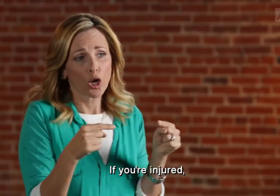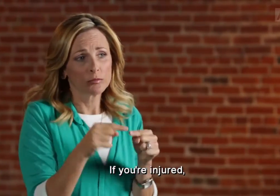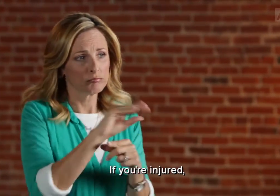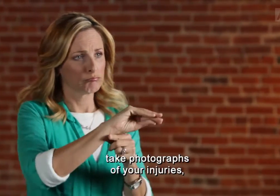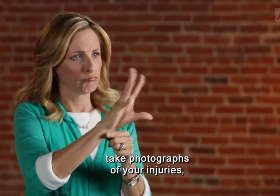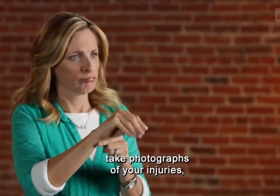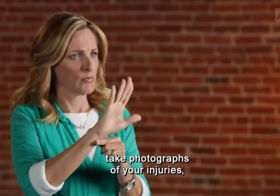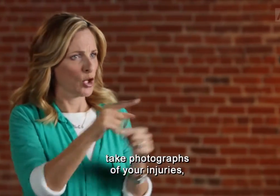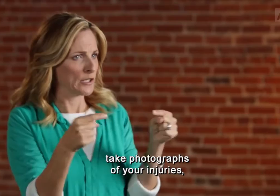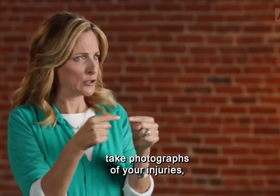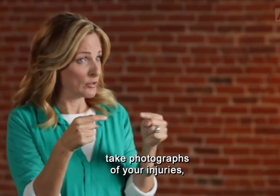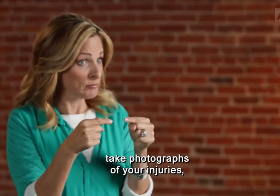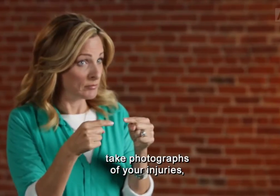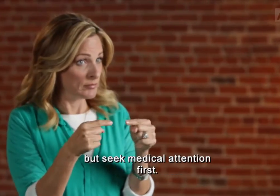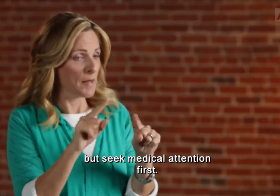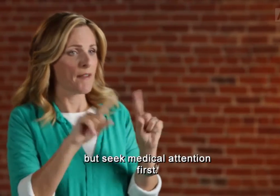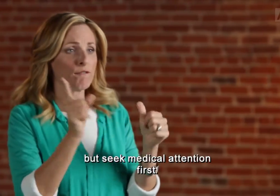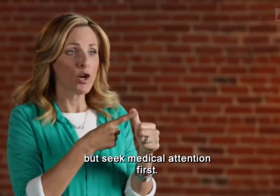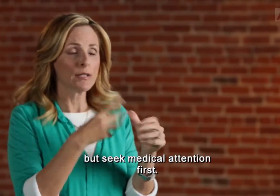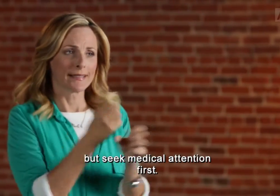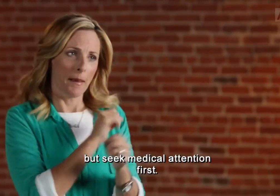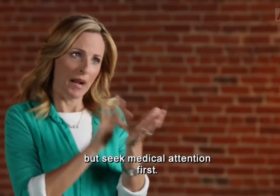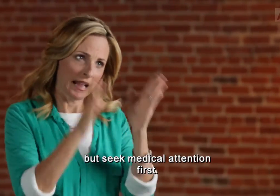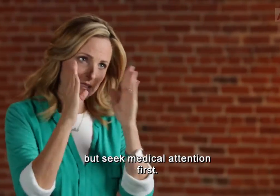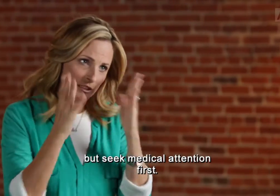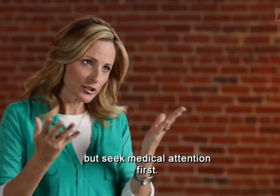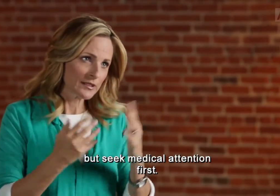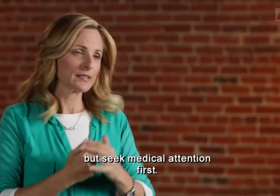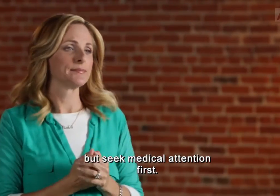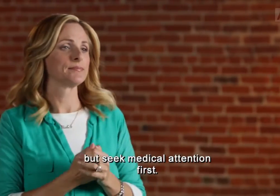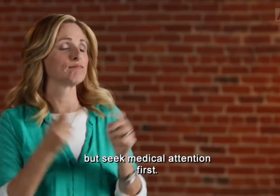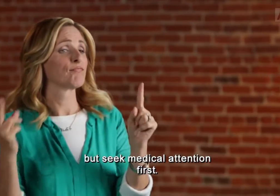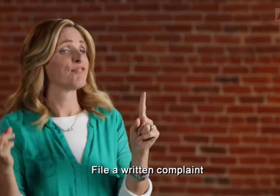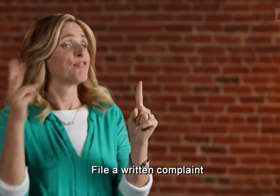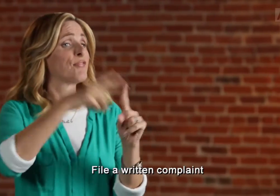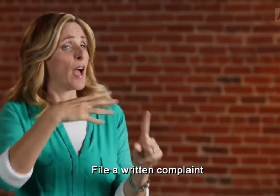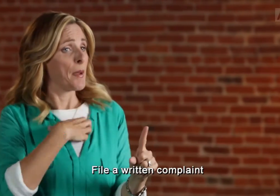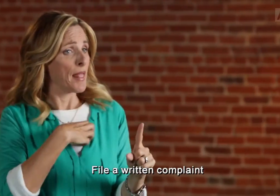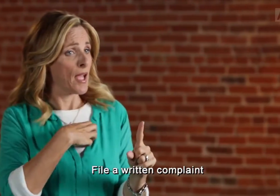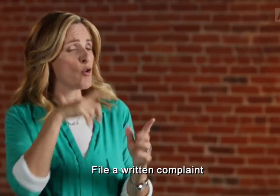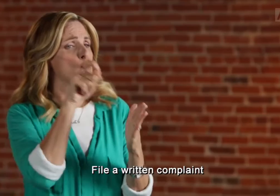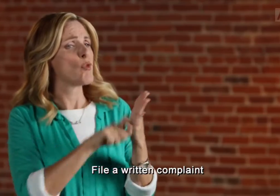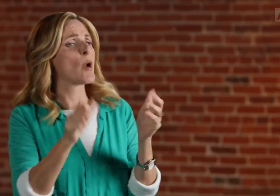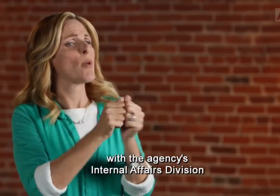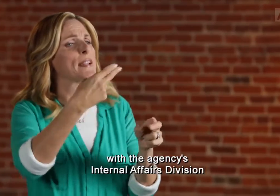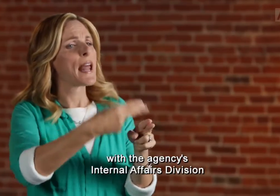If you're injured, take photographs of your injuries, but seek medical attention first. File a written complaint